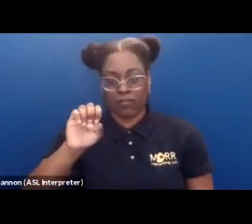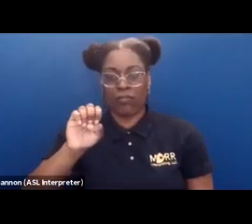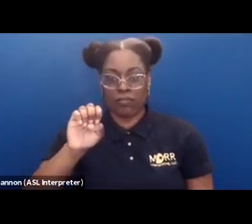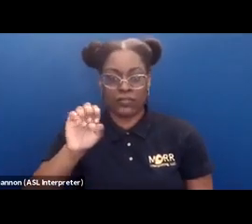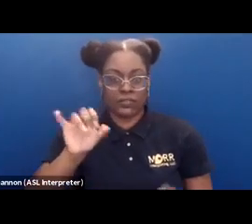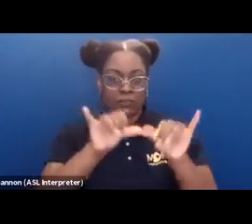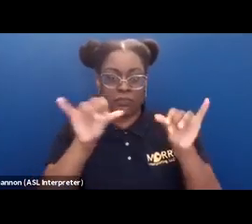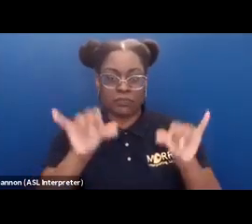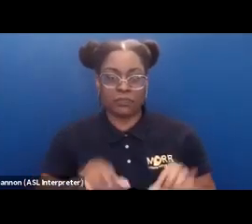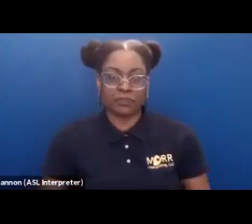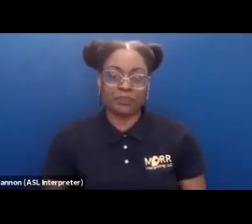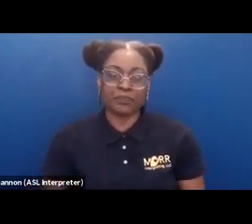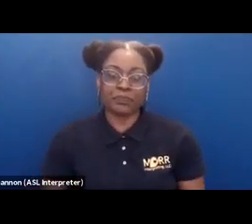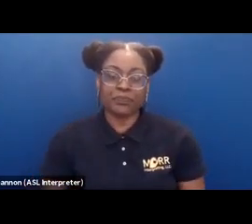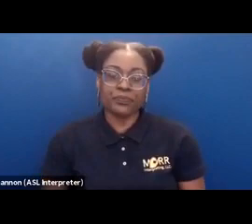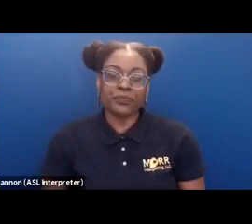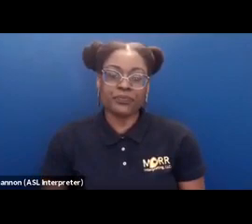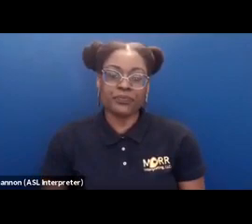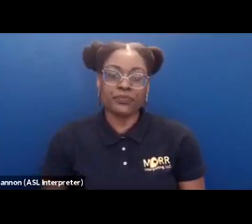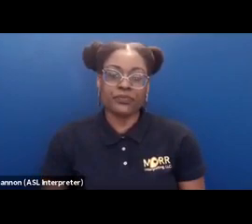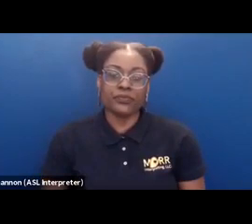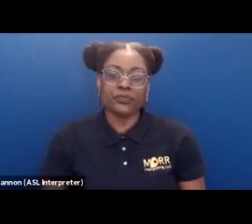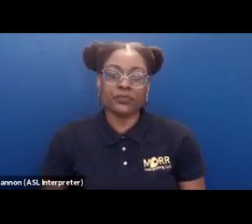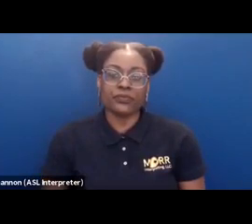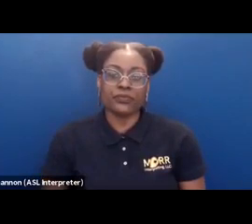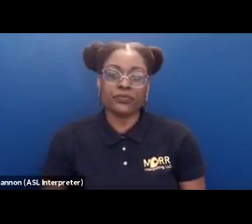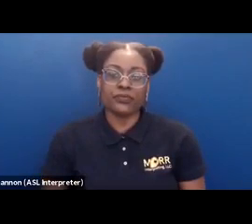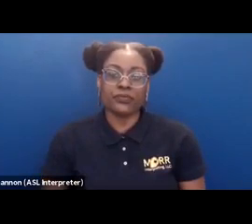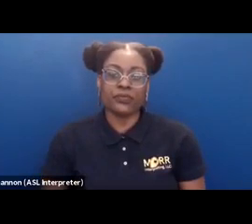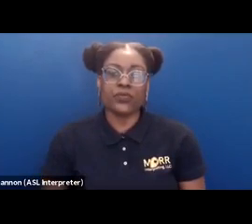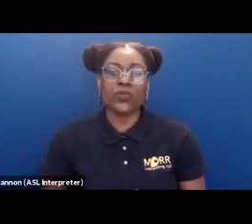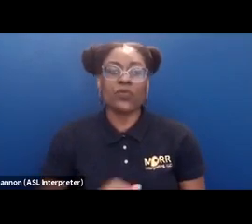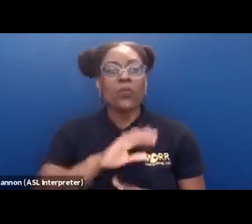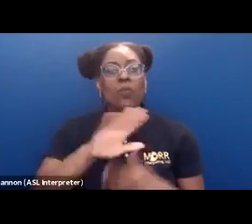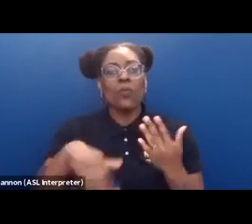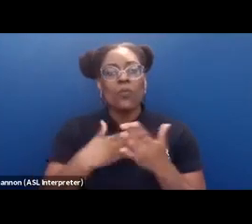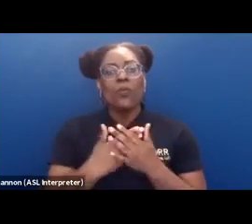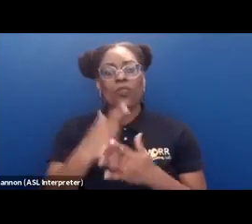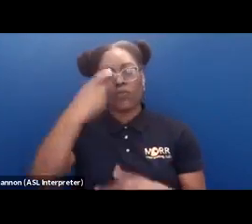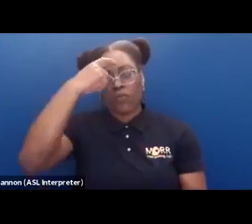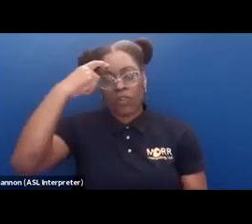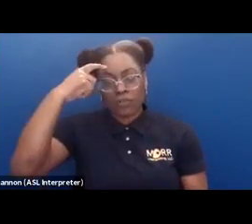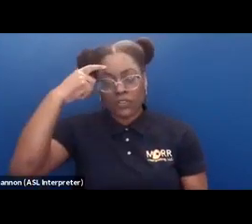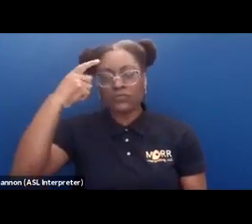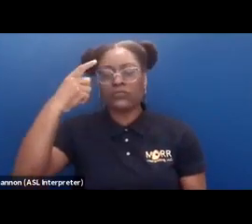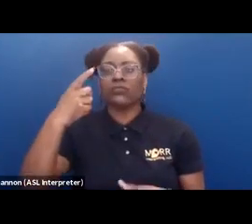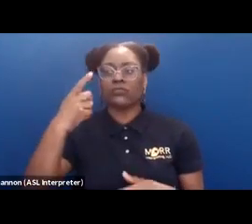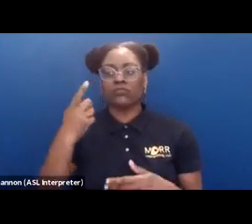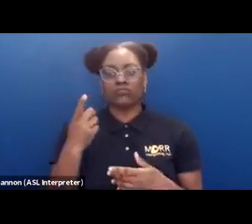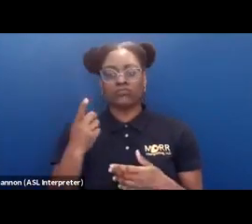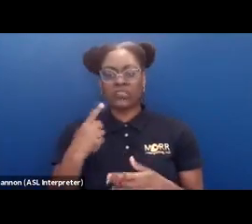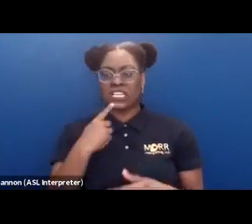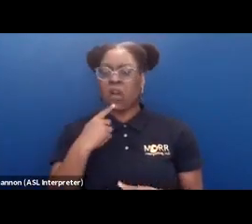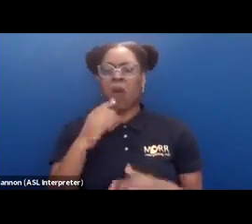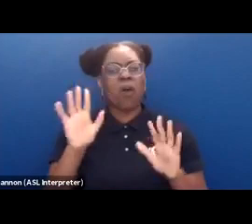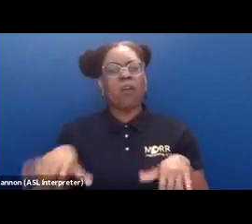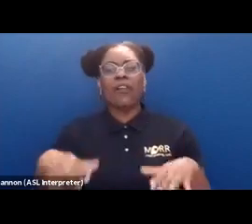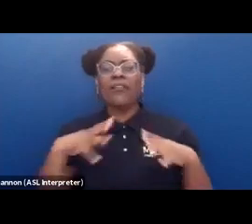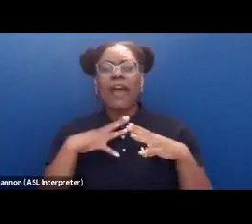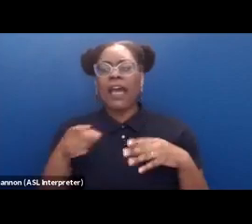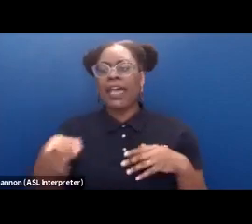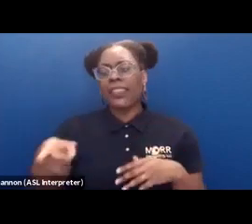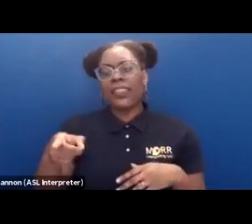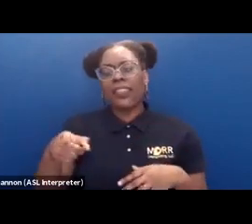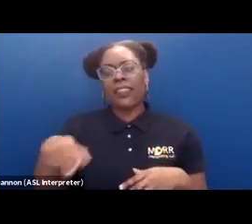caused by all this trauma, and it is justified and treated as if